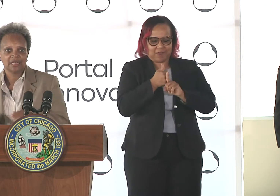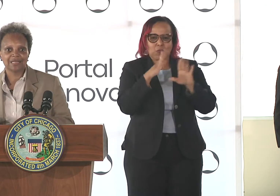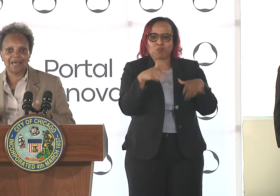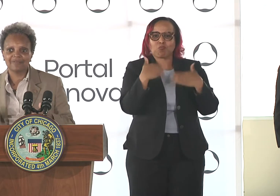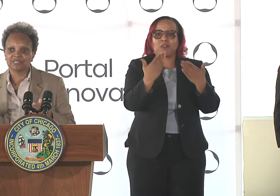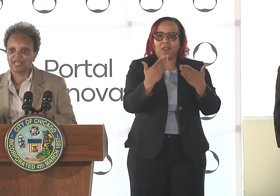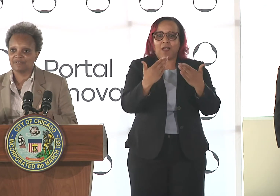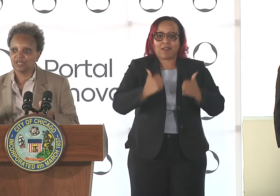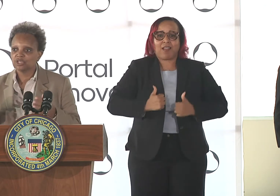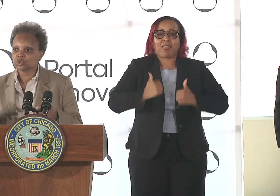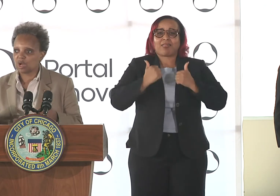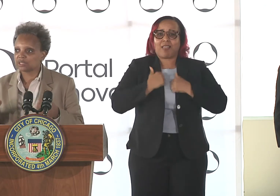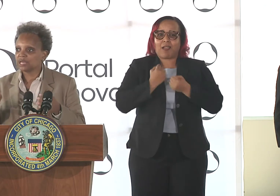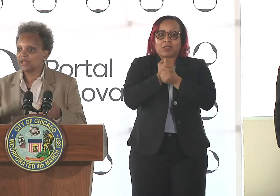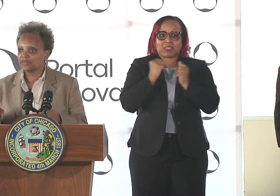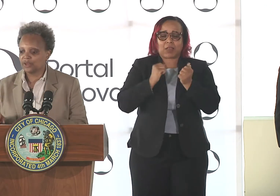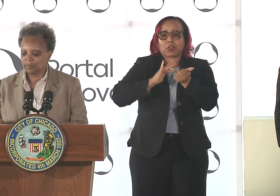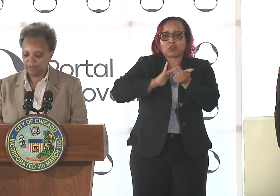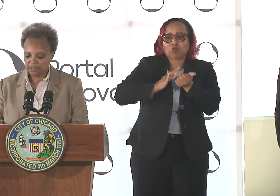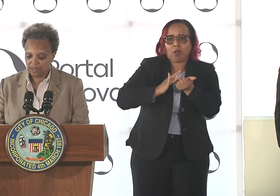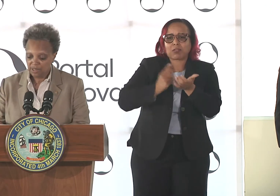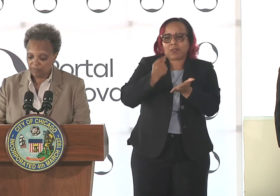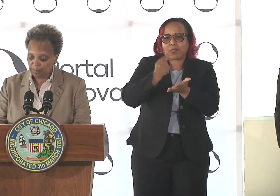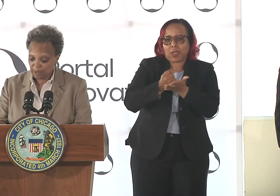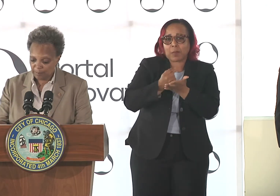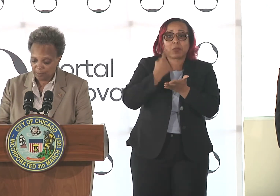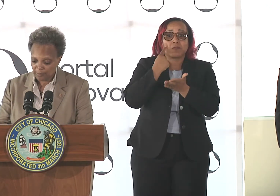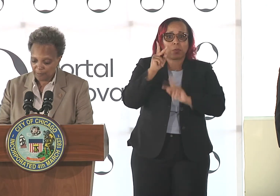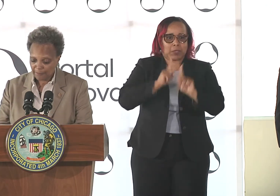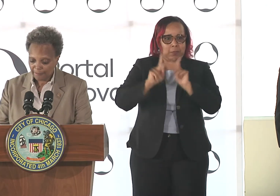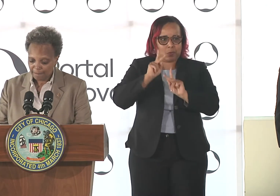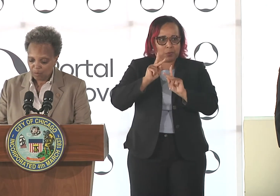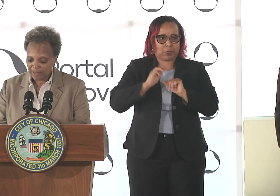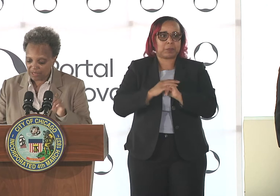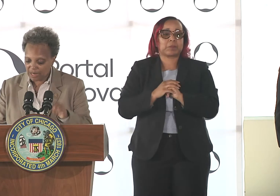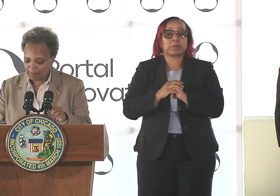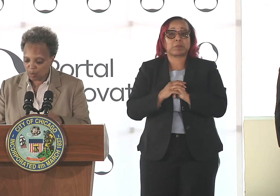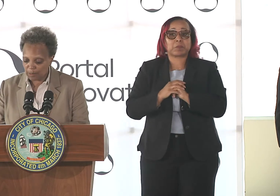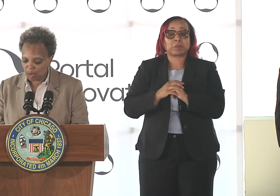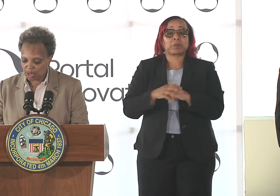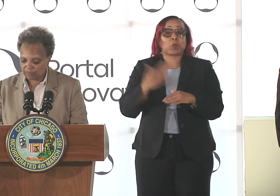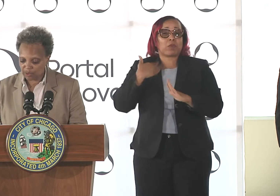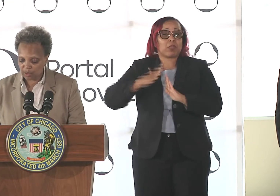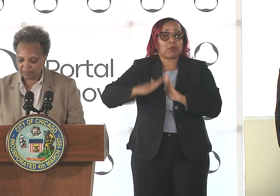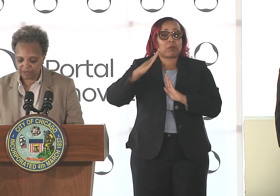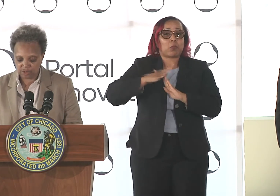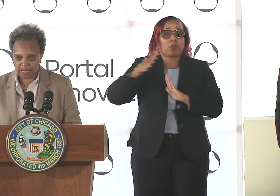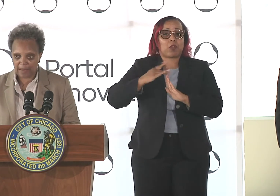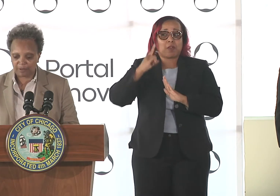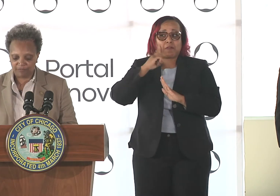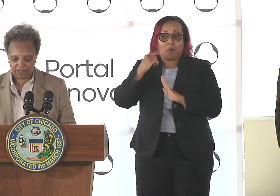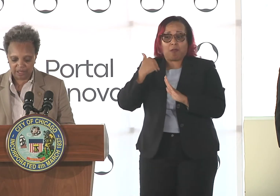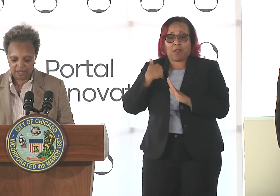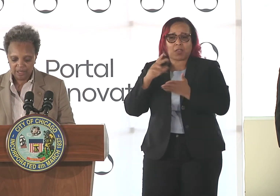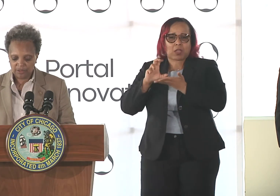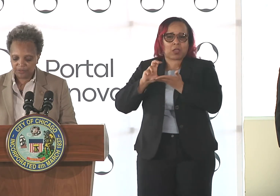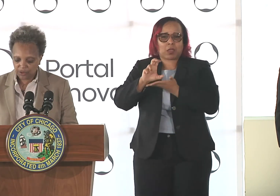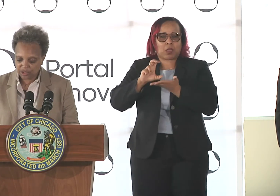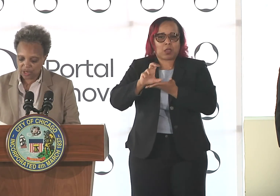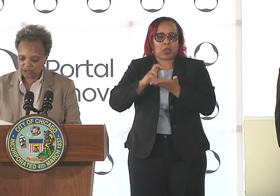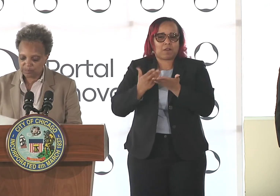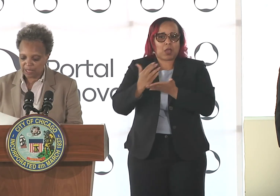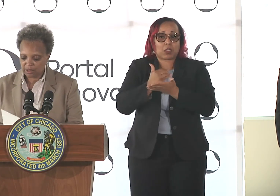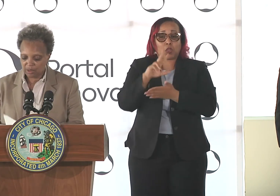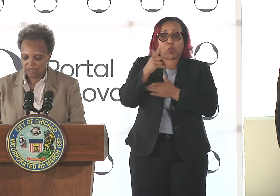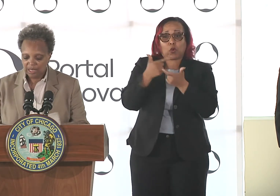provide life-saving drugs and therapies for people. We have the #1 market for growing venture capital funding, the